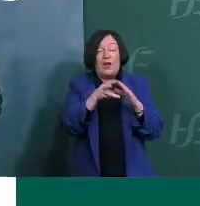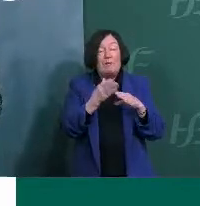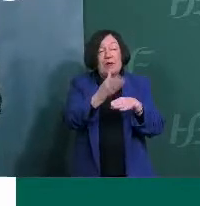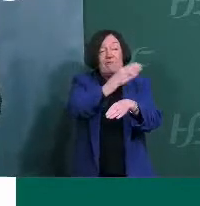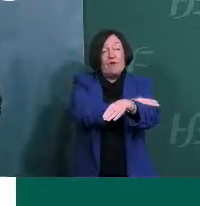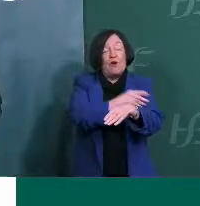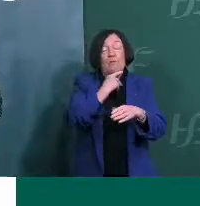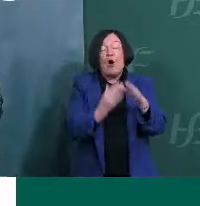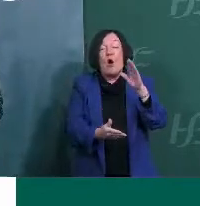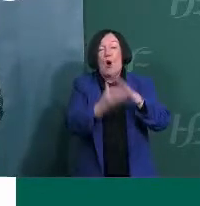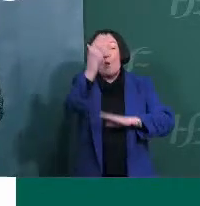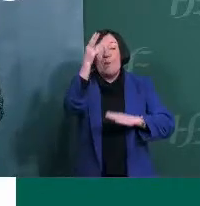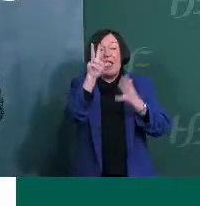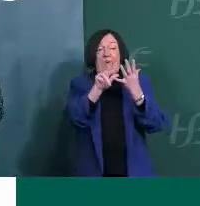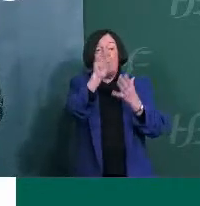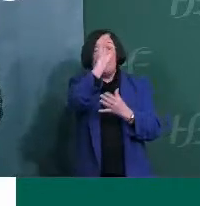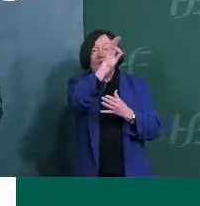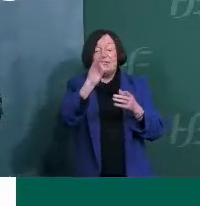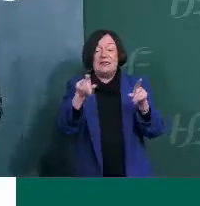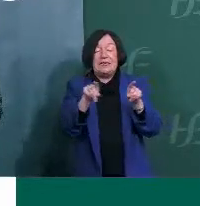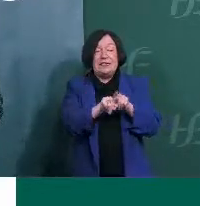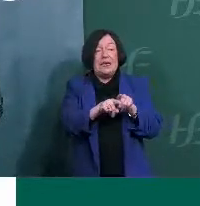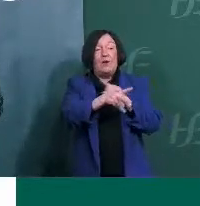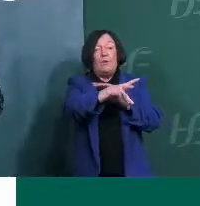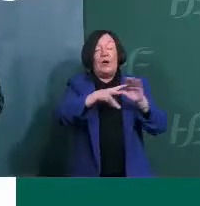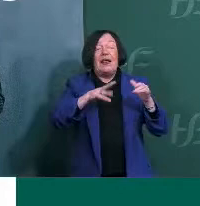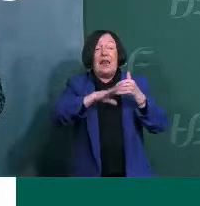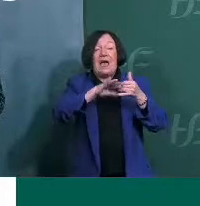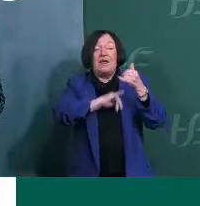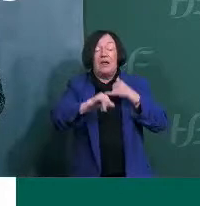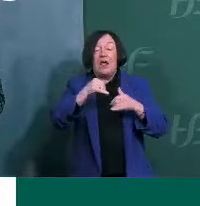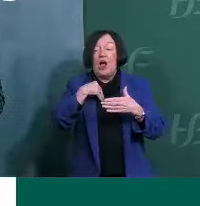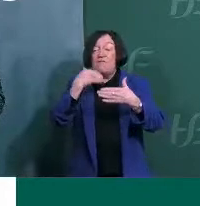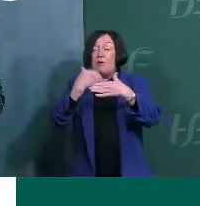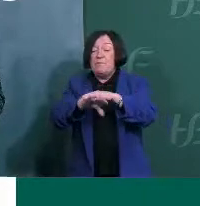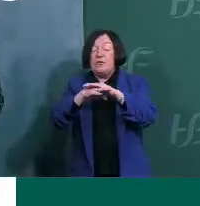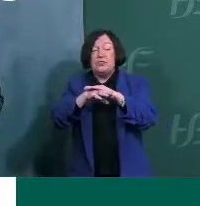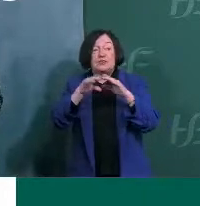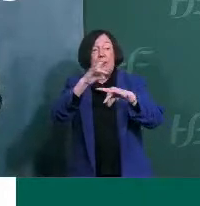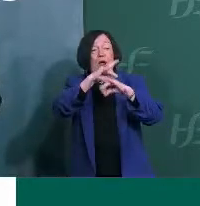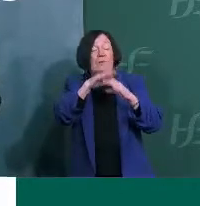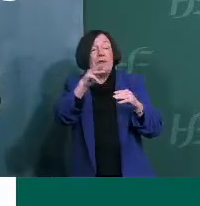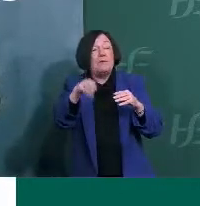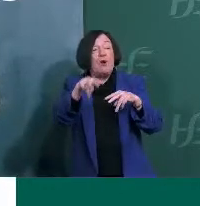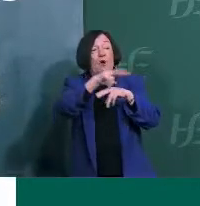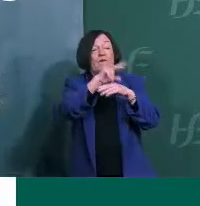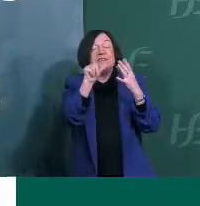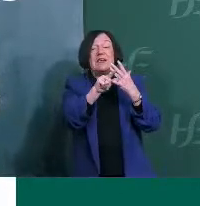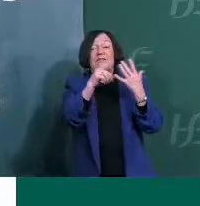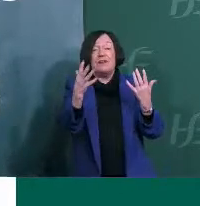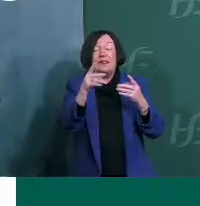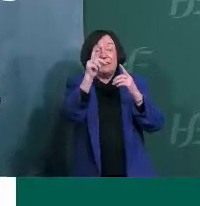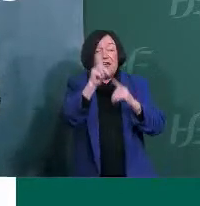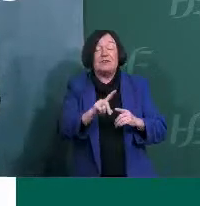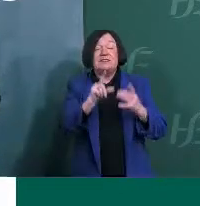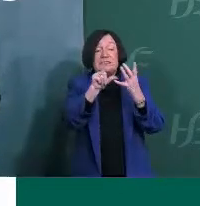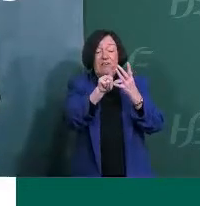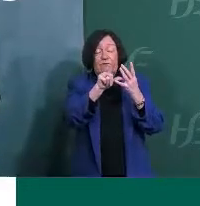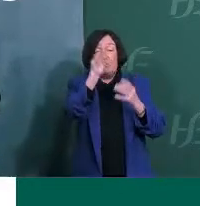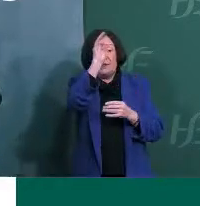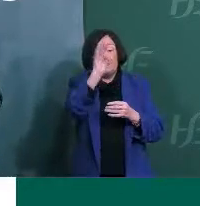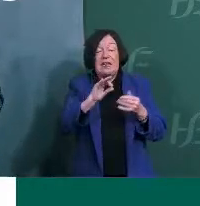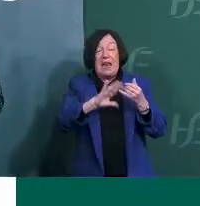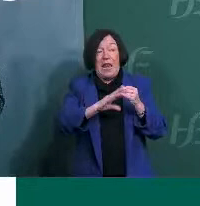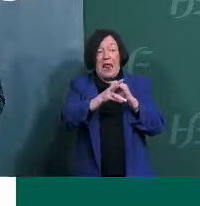up 8% on the same week last year. In terms of our admissions of people aged over 75, that's down 7% on the previous week,